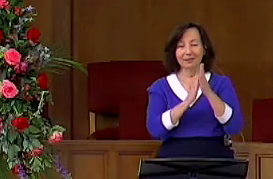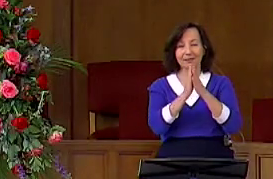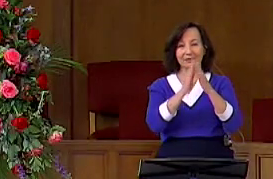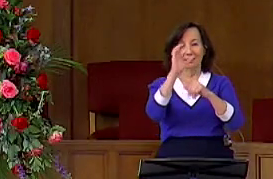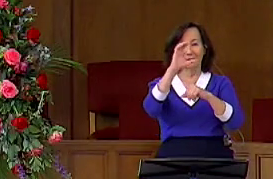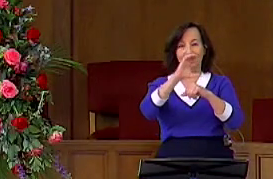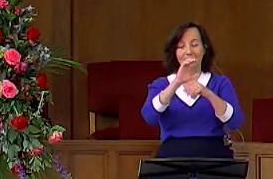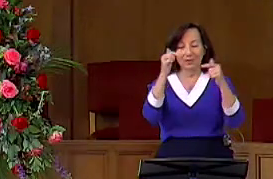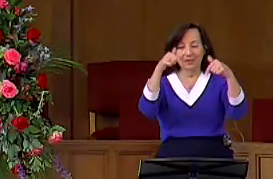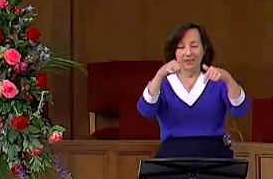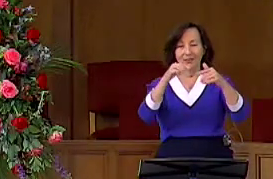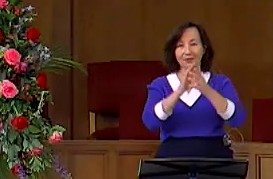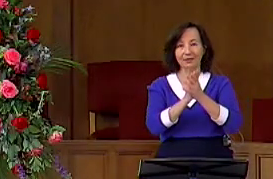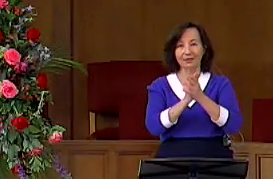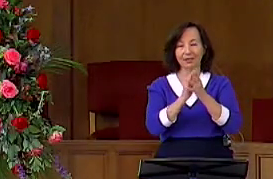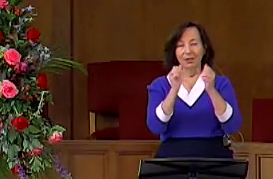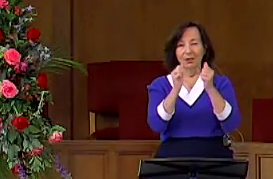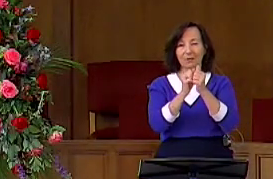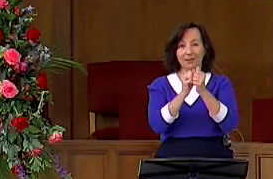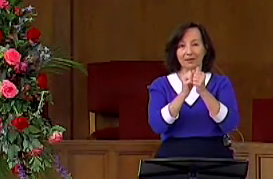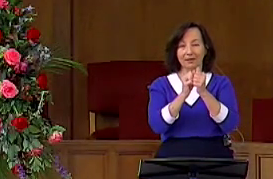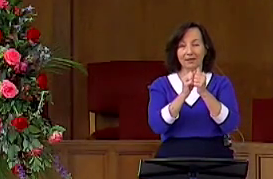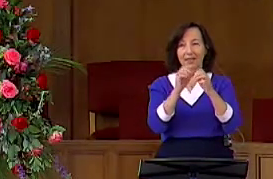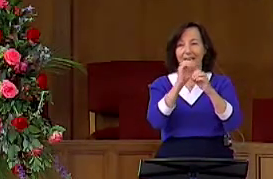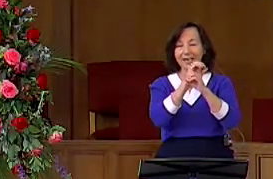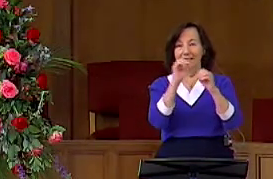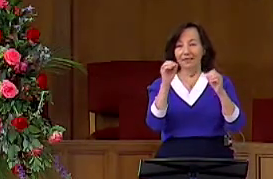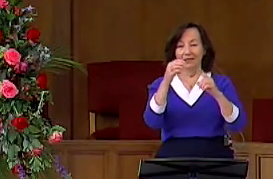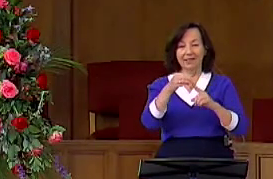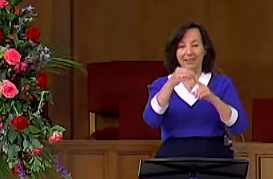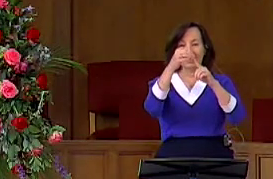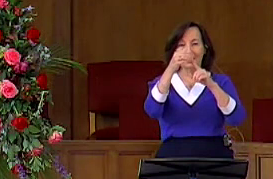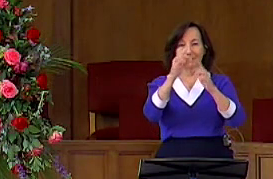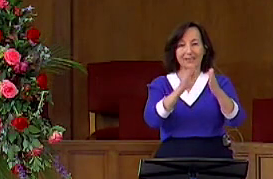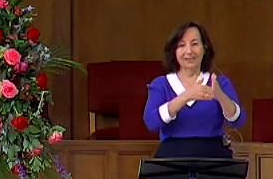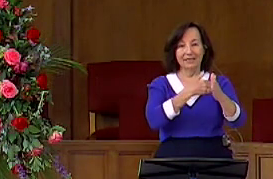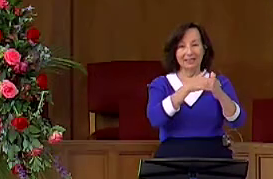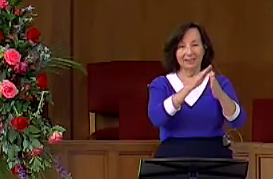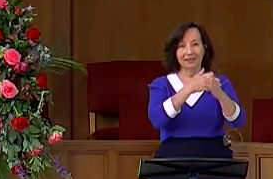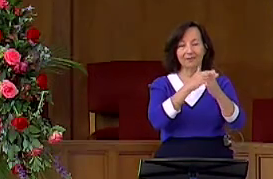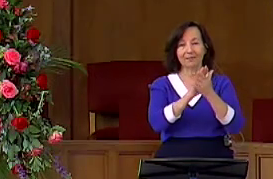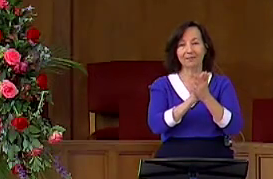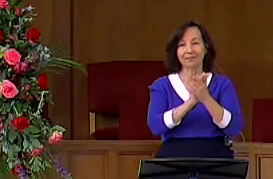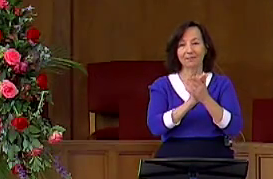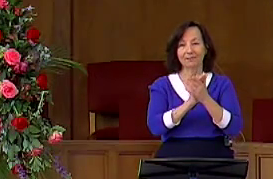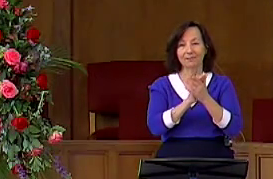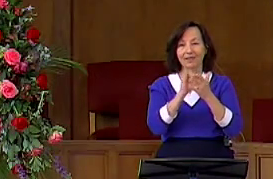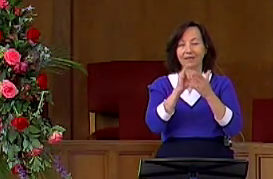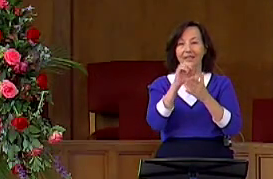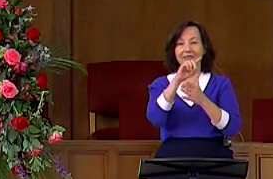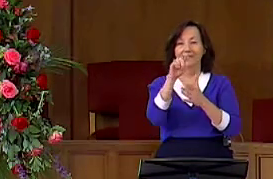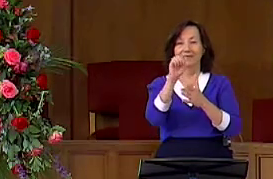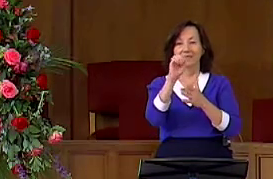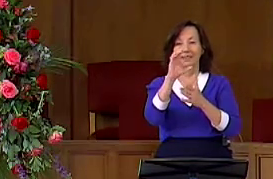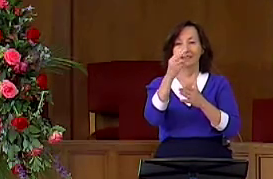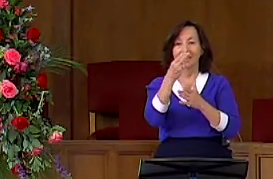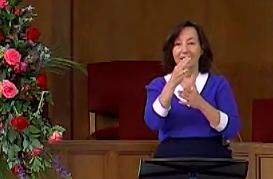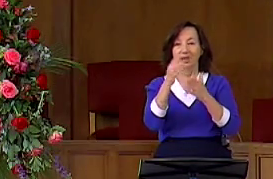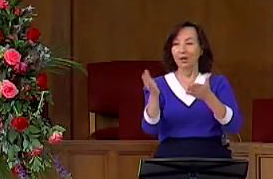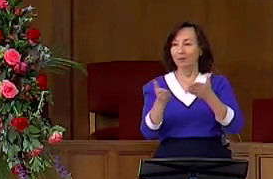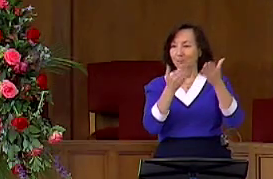Church here with a nothing except singing that Zach brought to